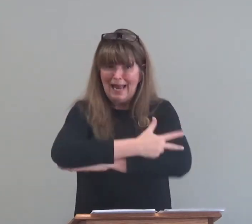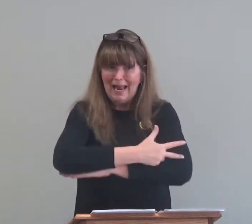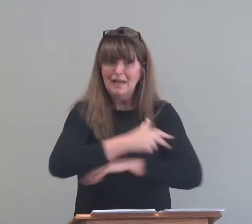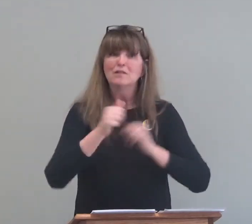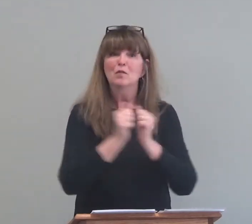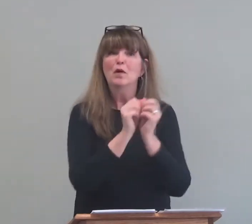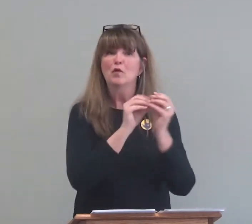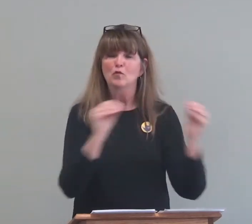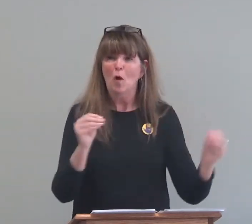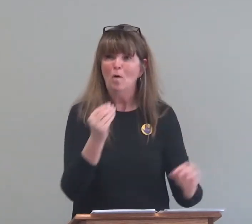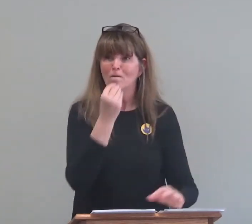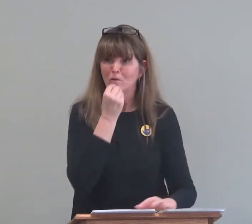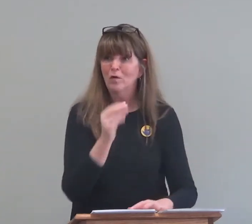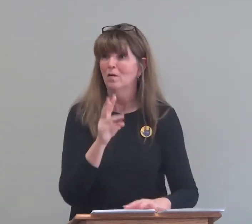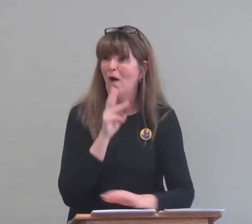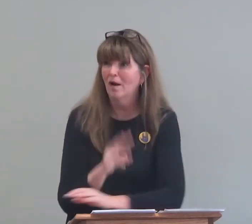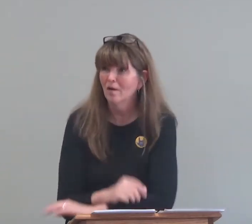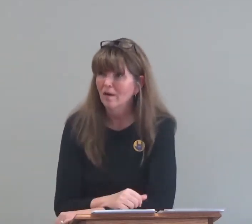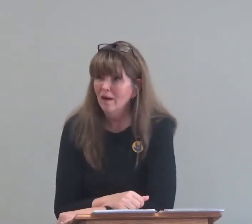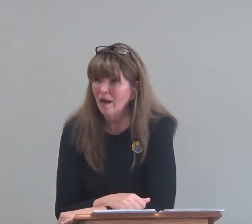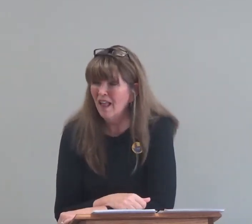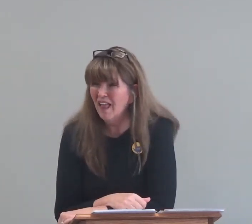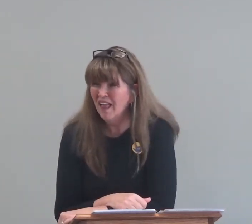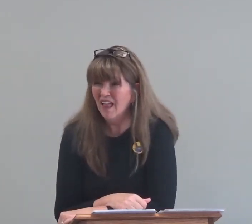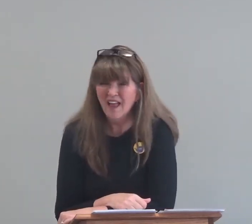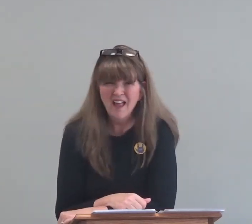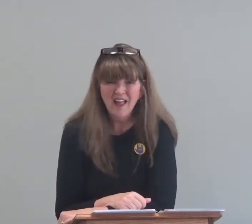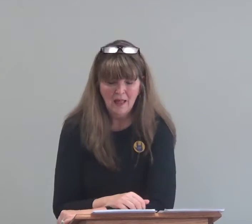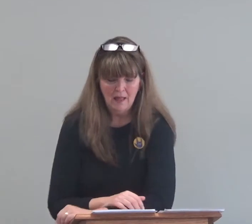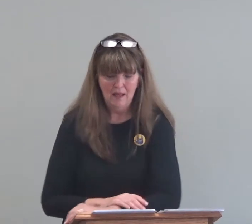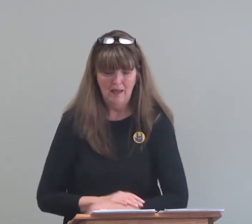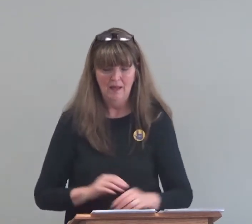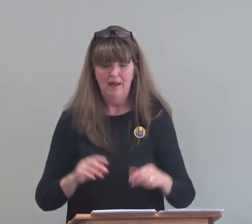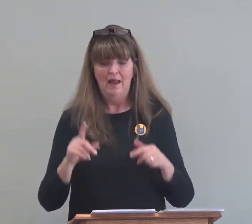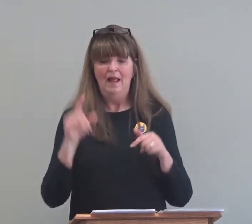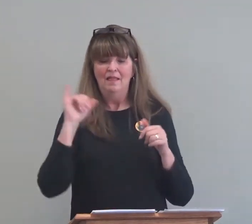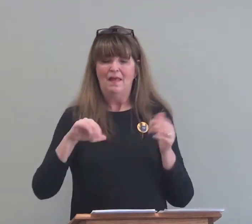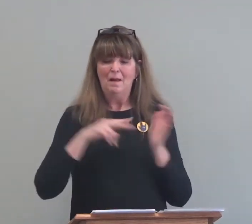And he survived there 3 days with no food or water. That